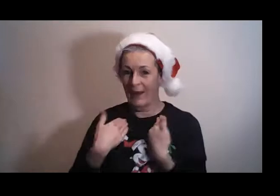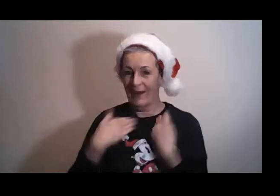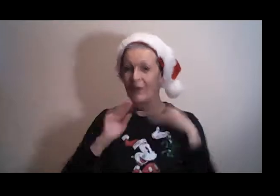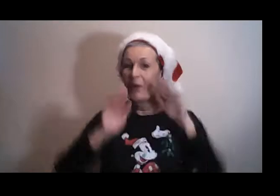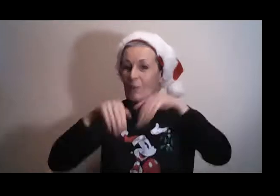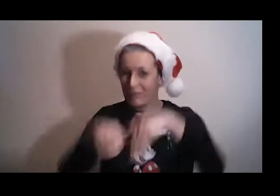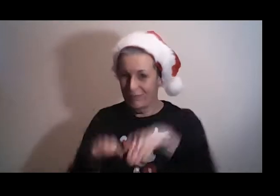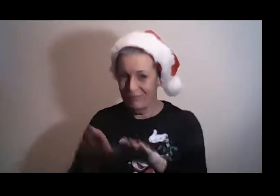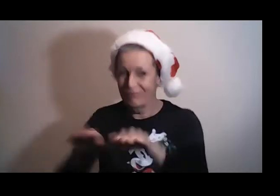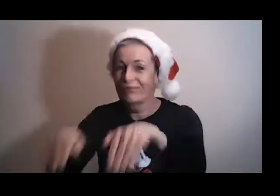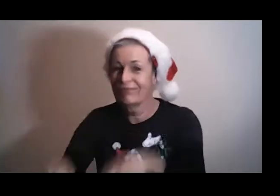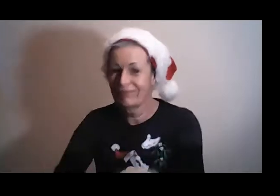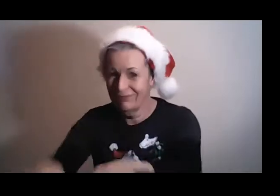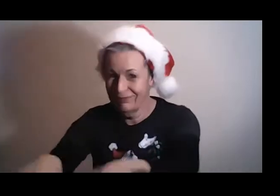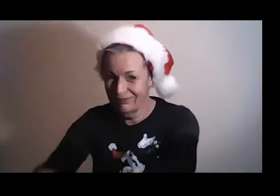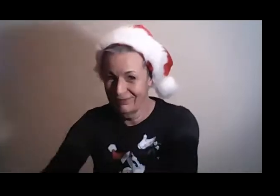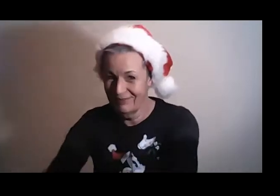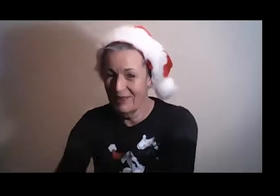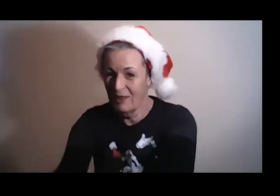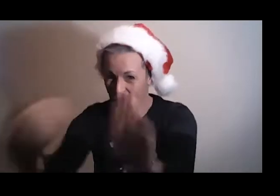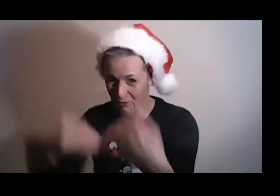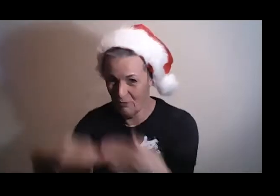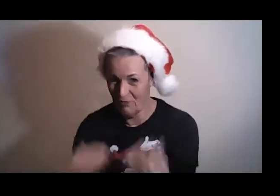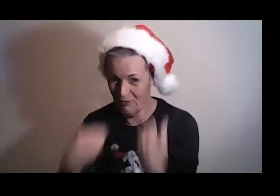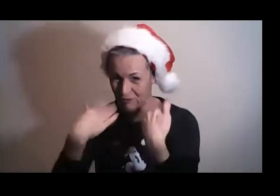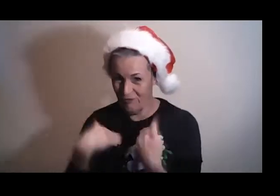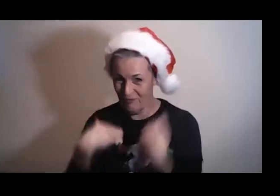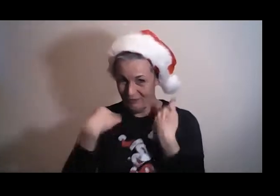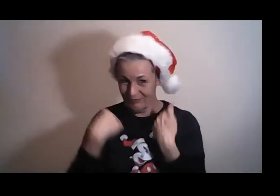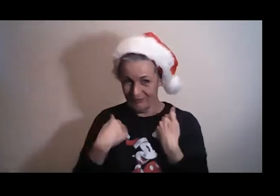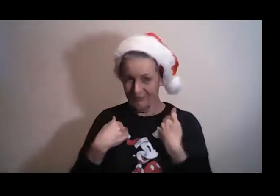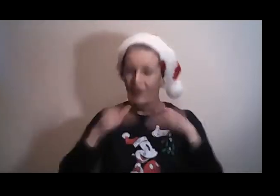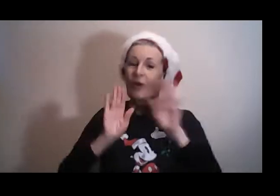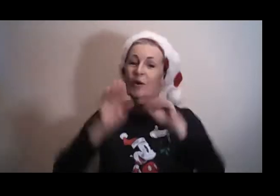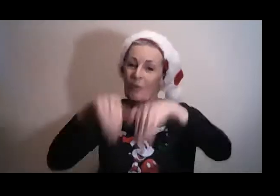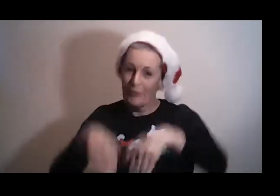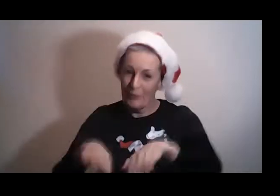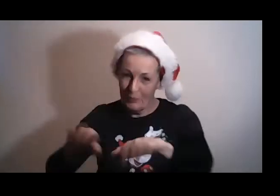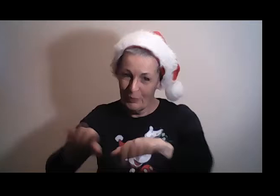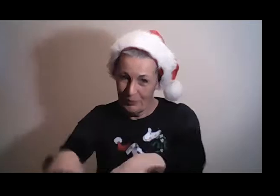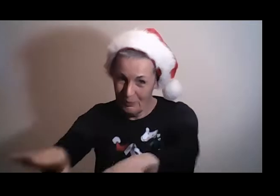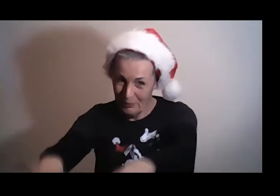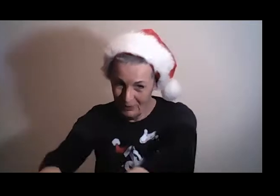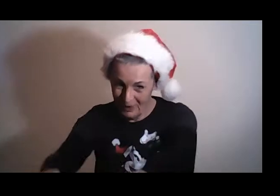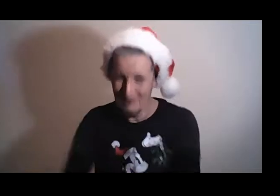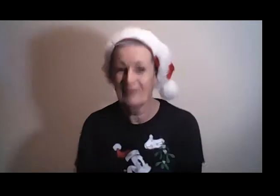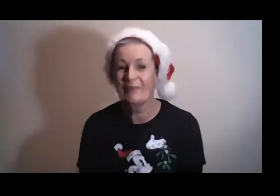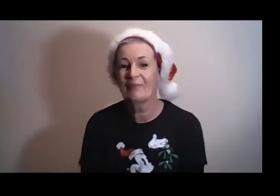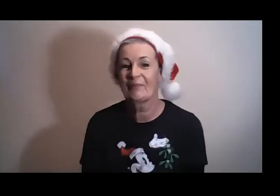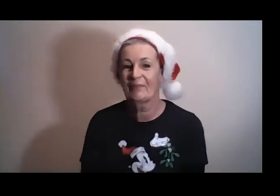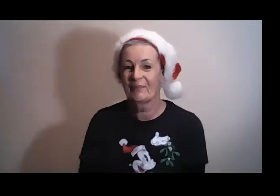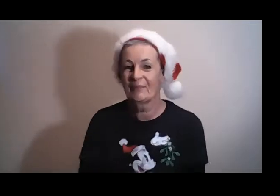when it comes in to crash on the beach, and then it goes back, back, back, it retreats, and